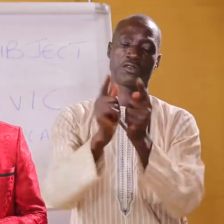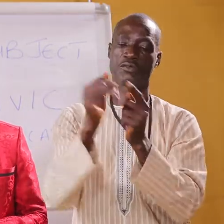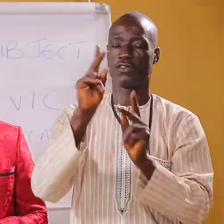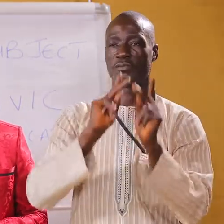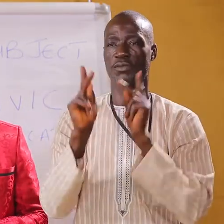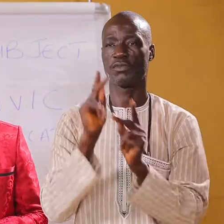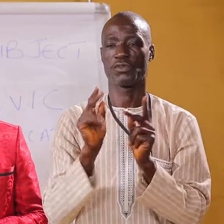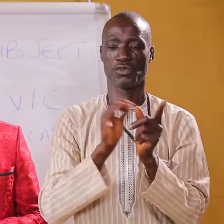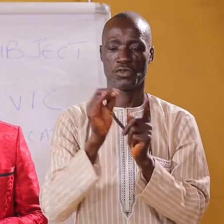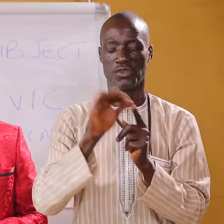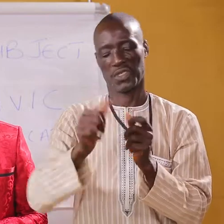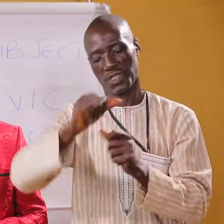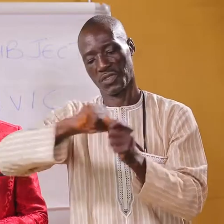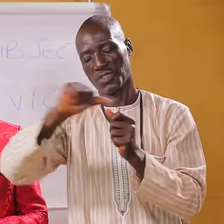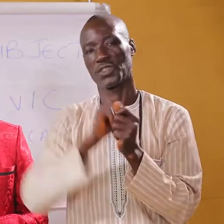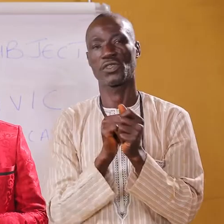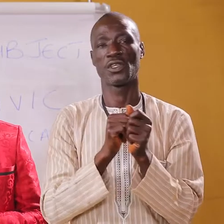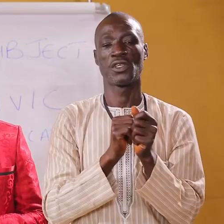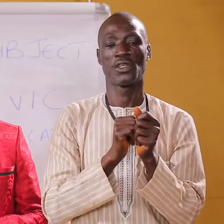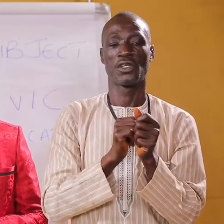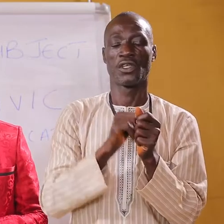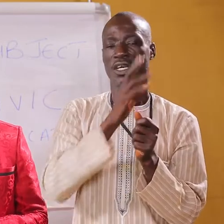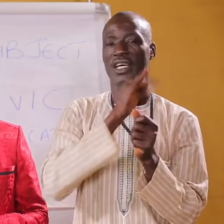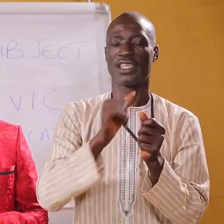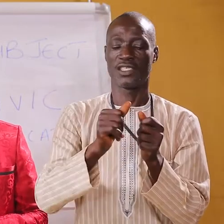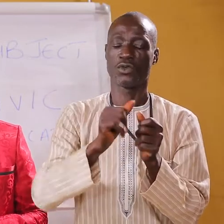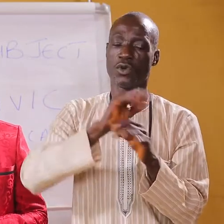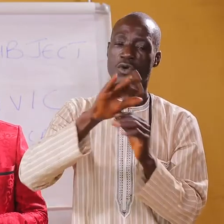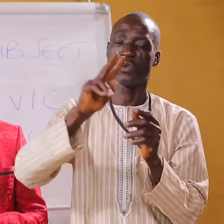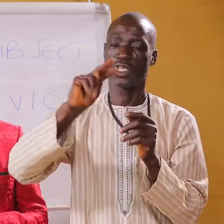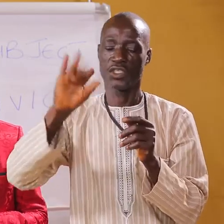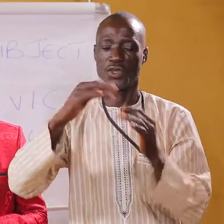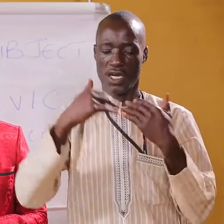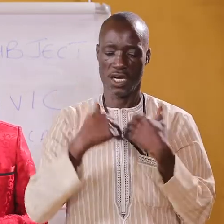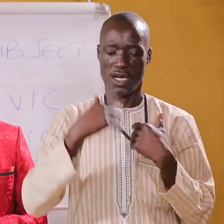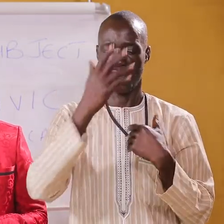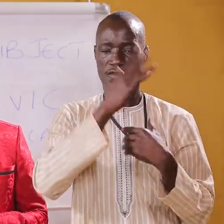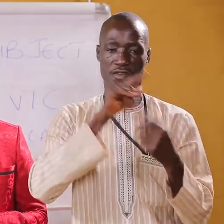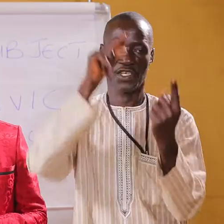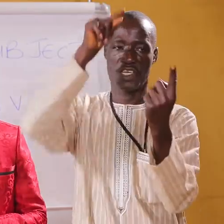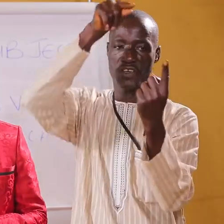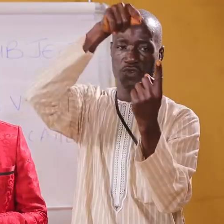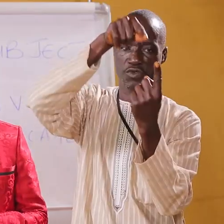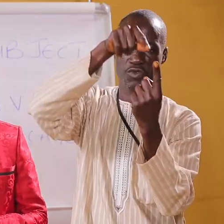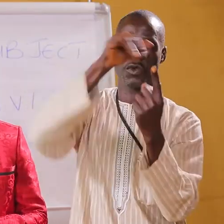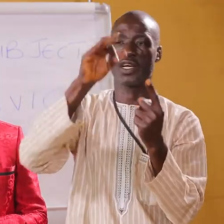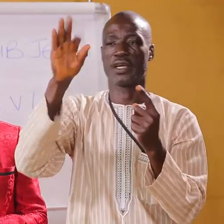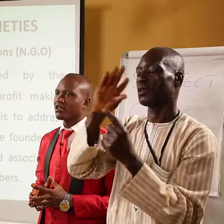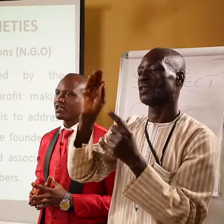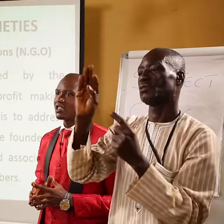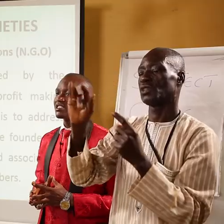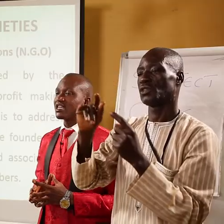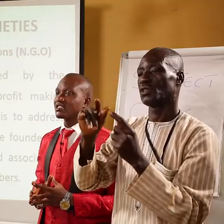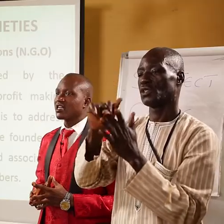people, or an association. And every NGO has a particular goal, aim, and